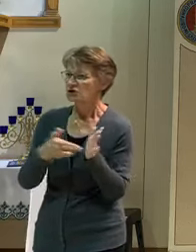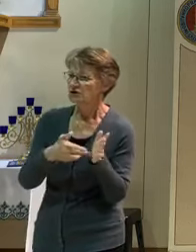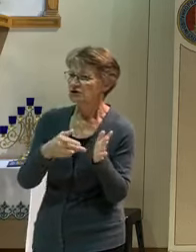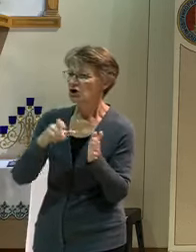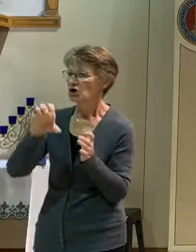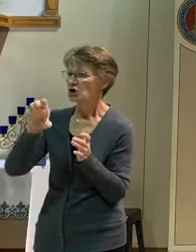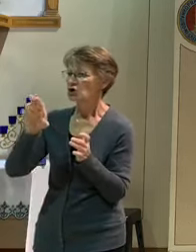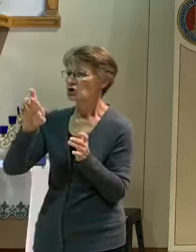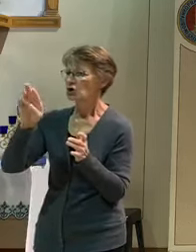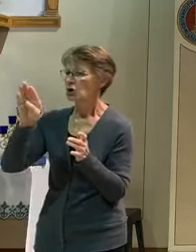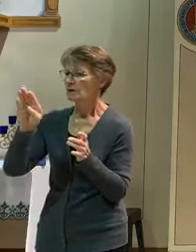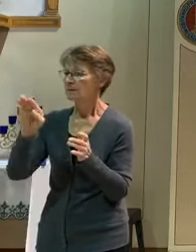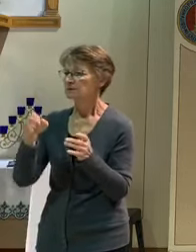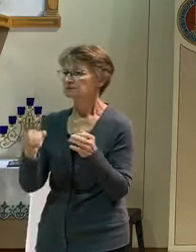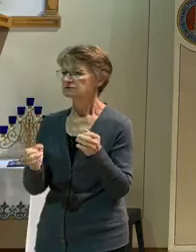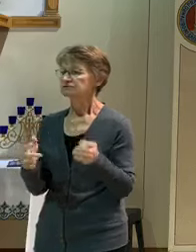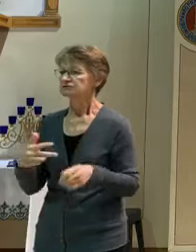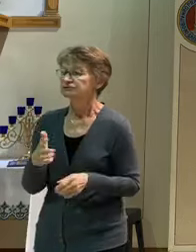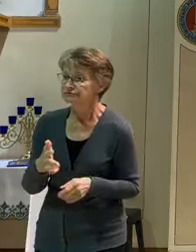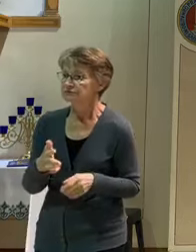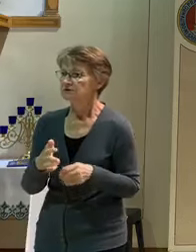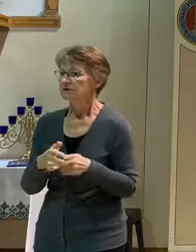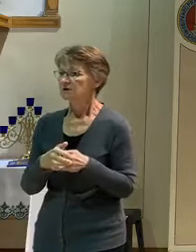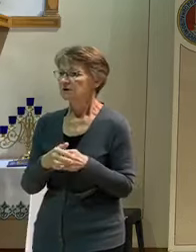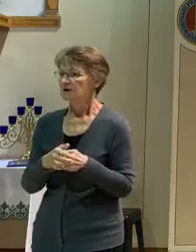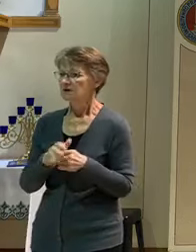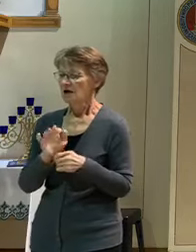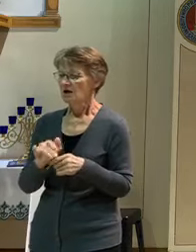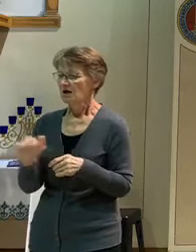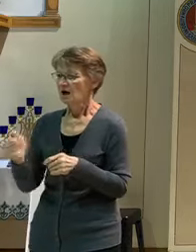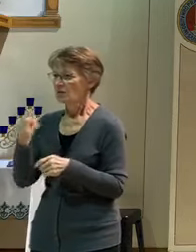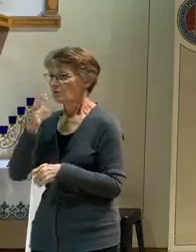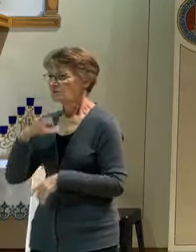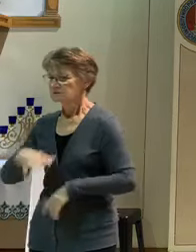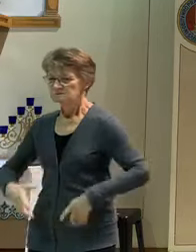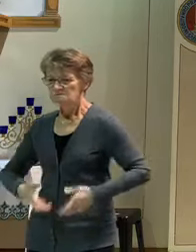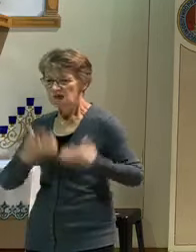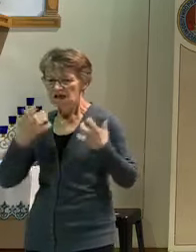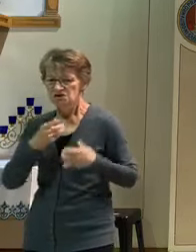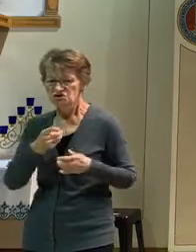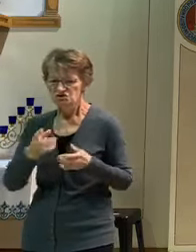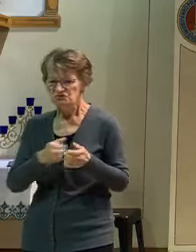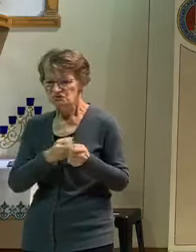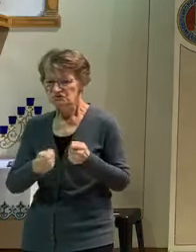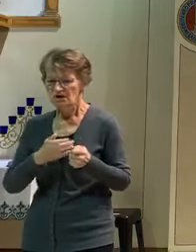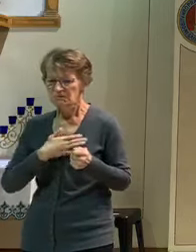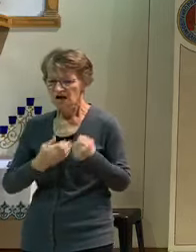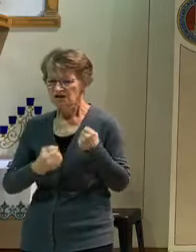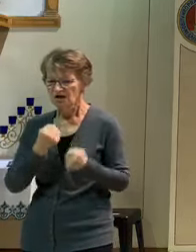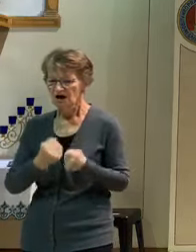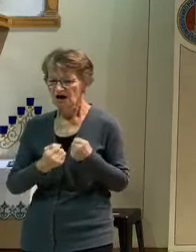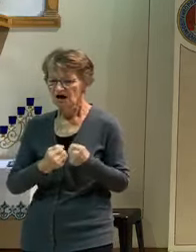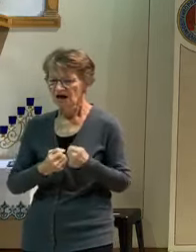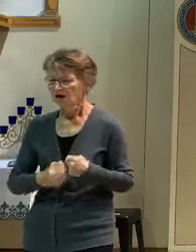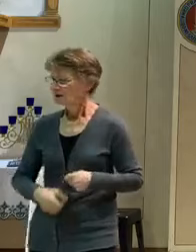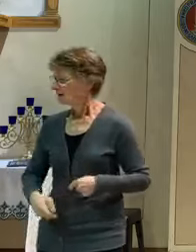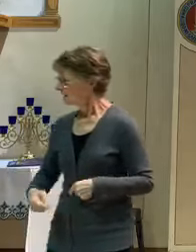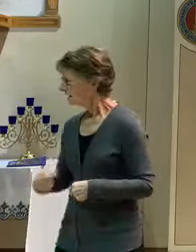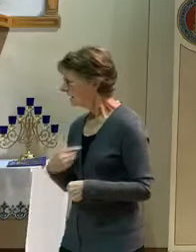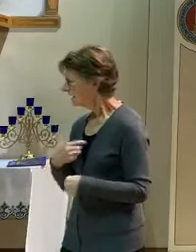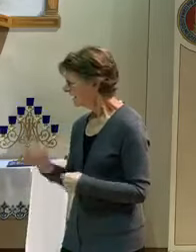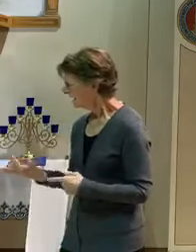on, and the old 90-year-old is suing this 80-year-old because now her one rim was bent, and now